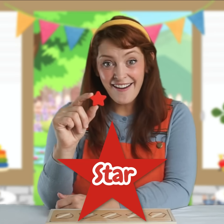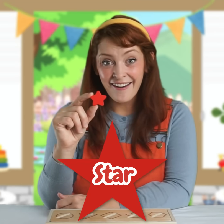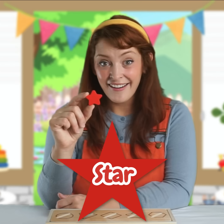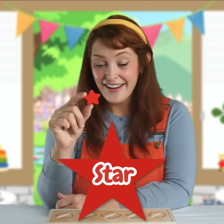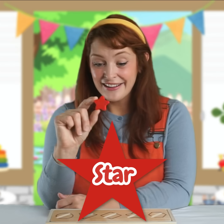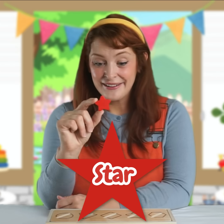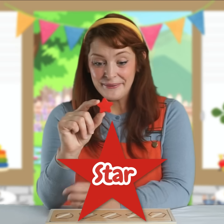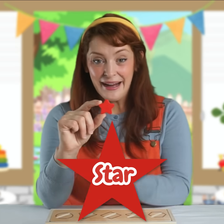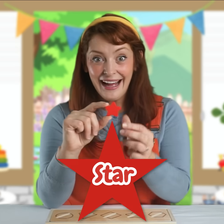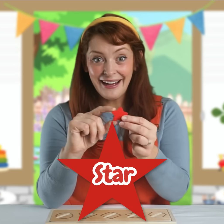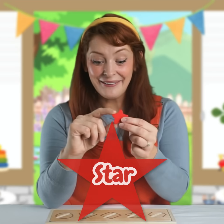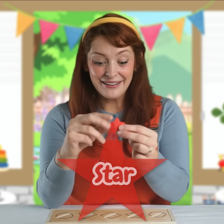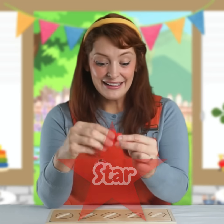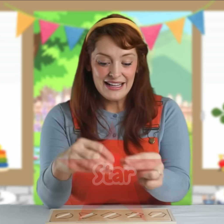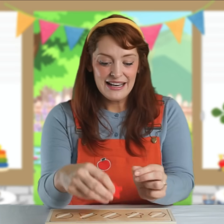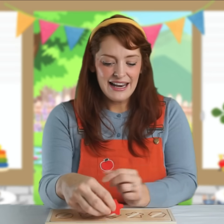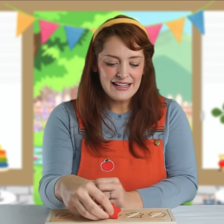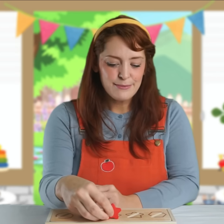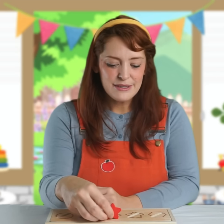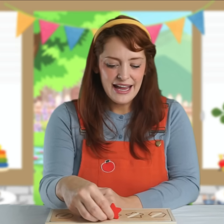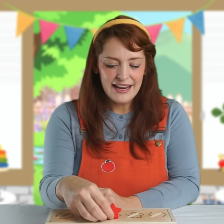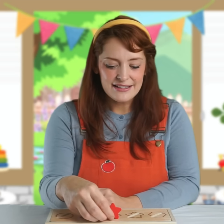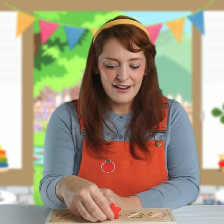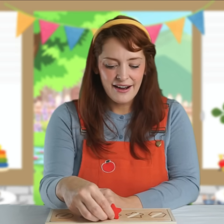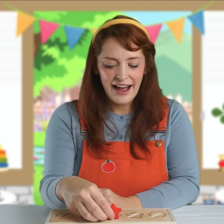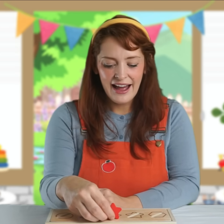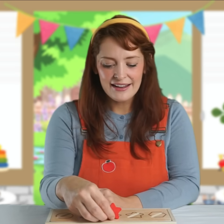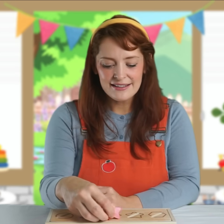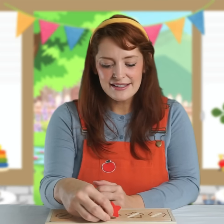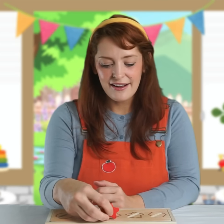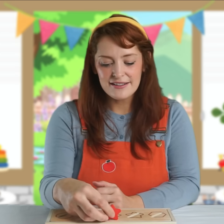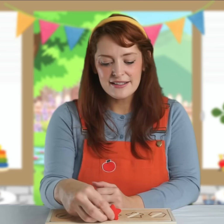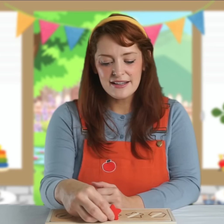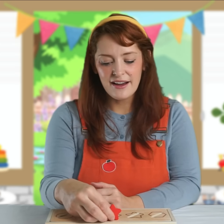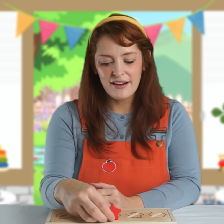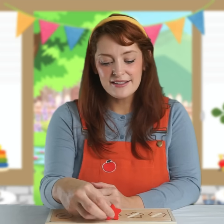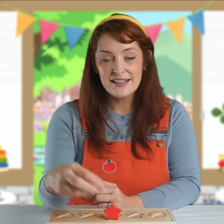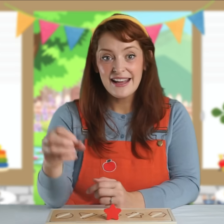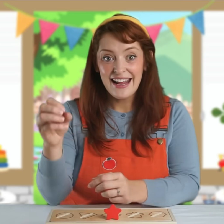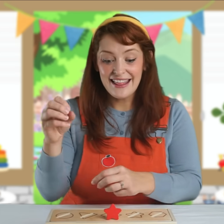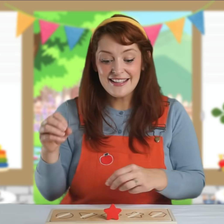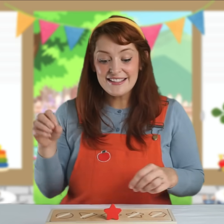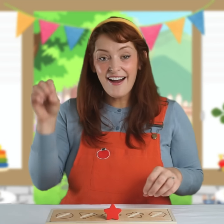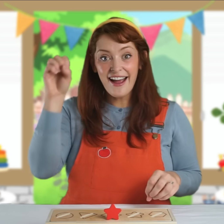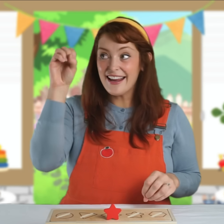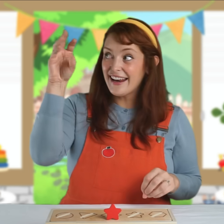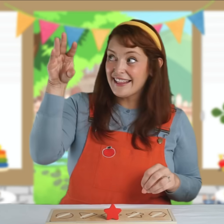star. Wow. Let's pretend our hands are stars in the sky, like